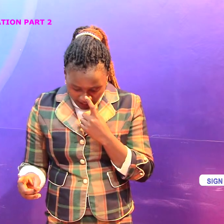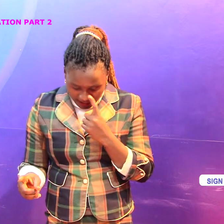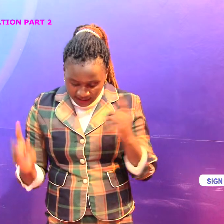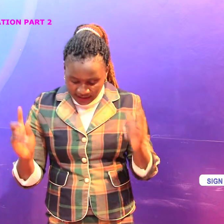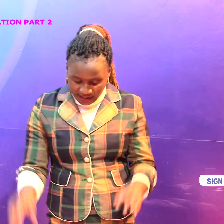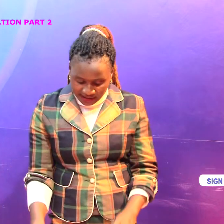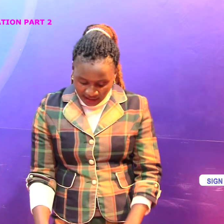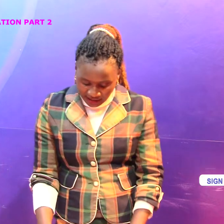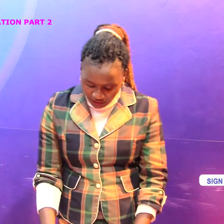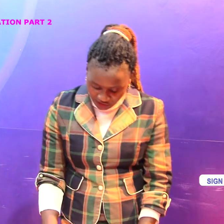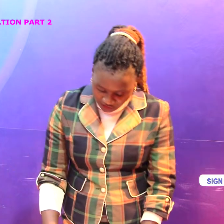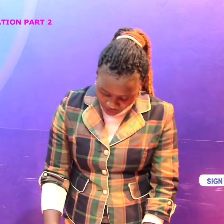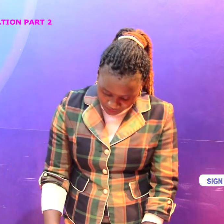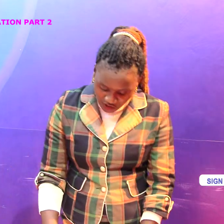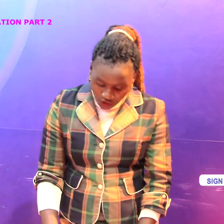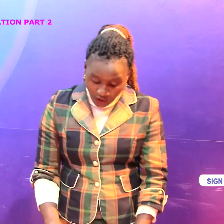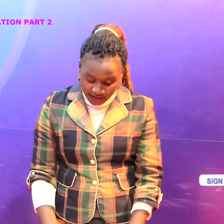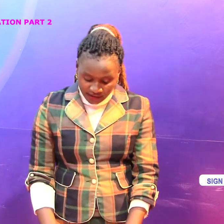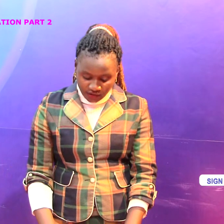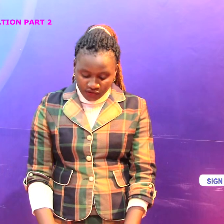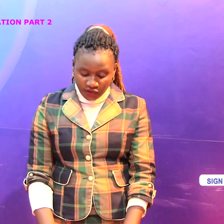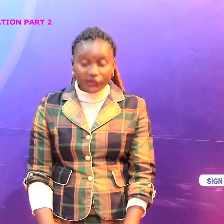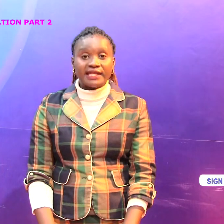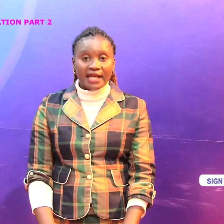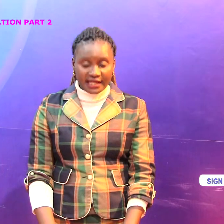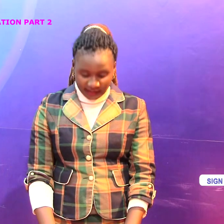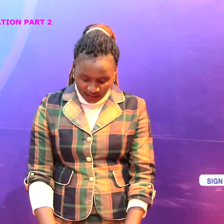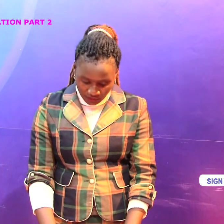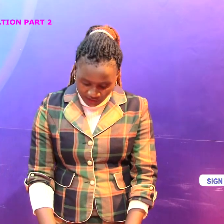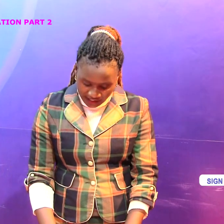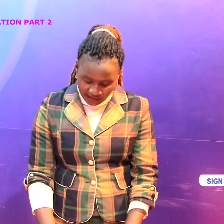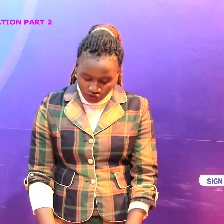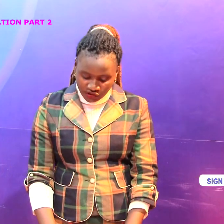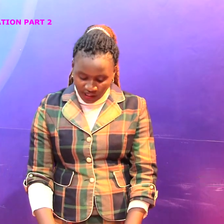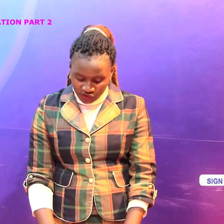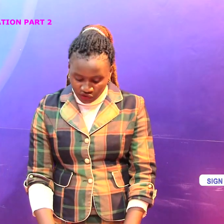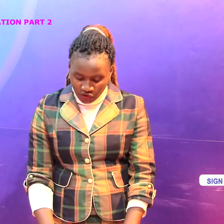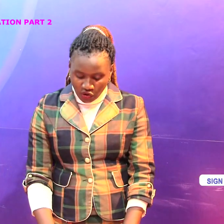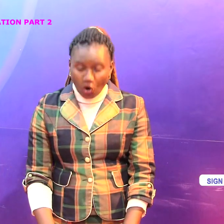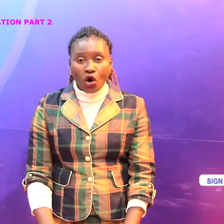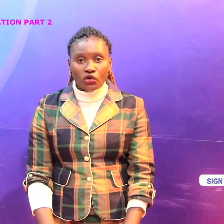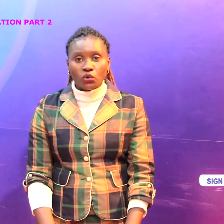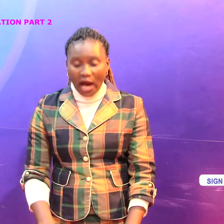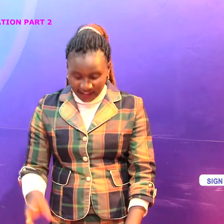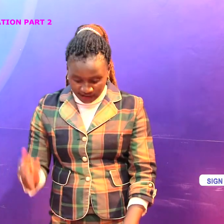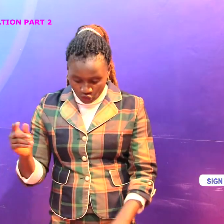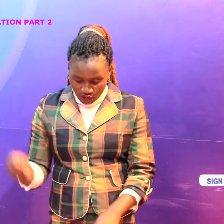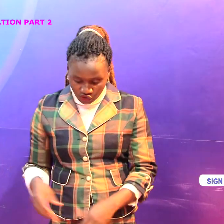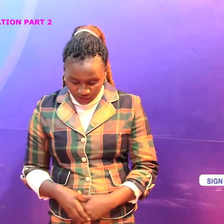when in Kenya Sign Language. So when is also used in Kenya Sign Language as a conjunction or to ask